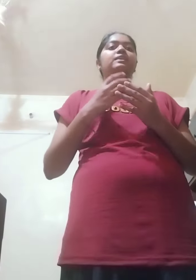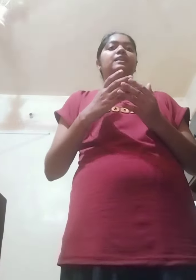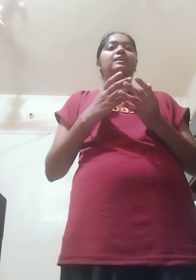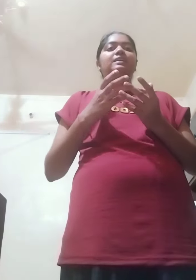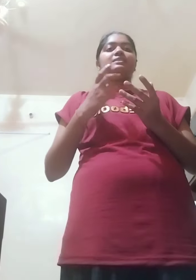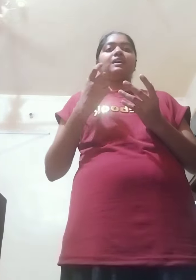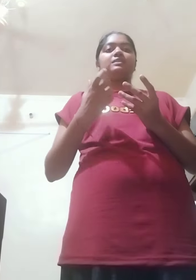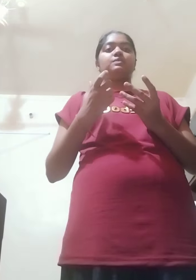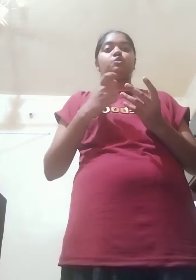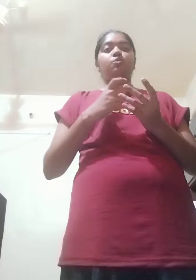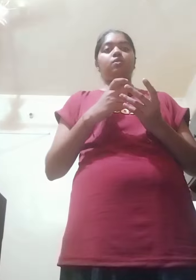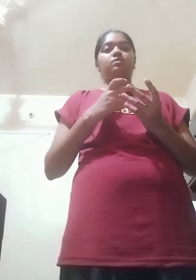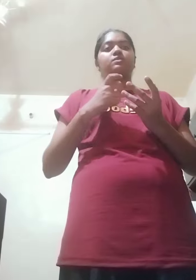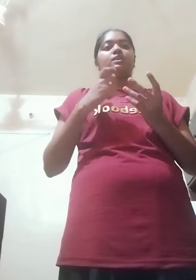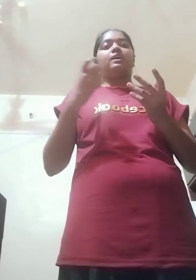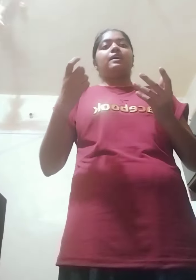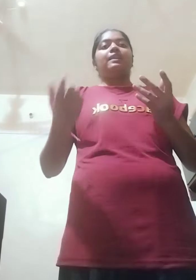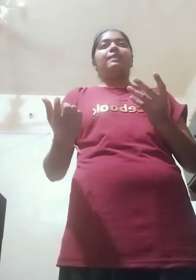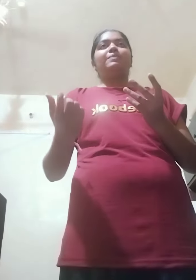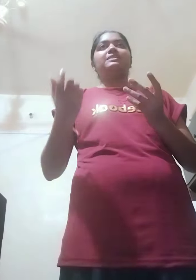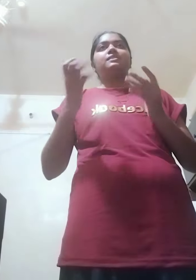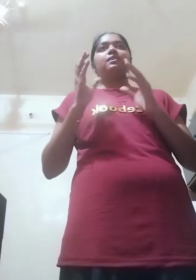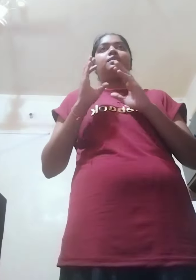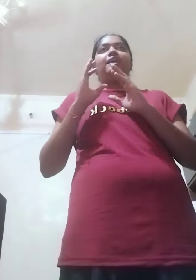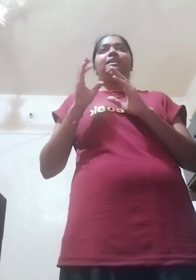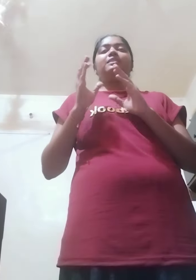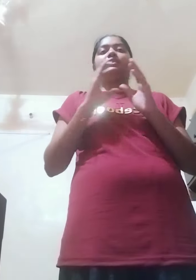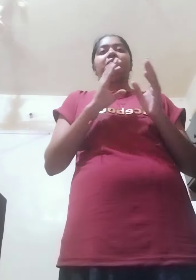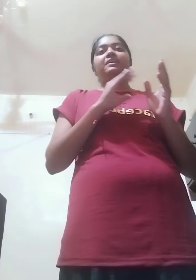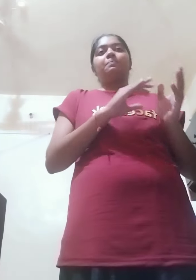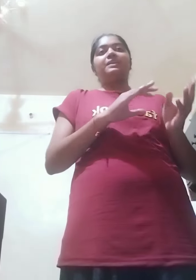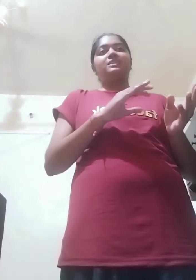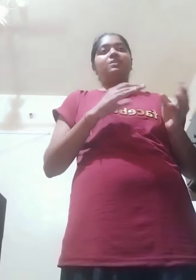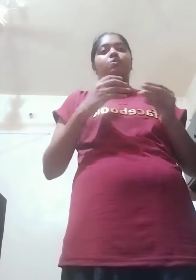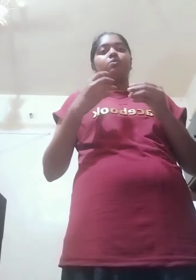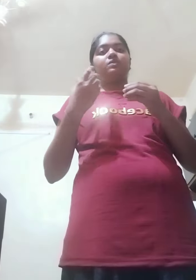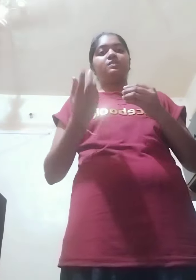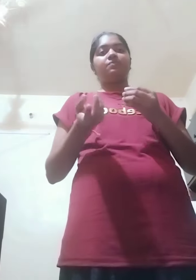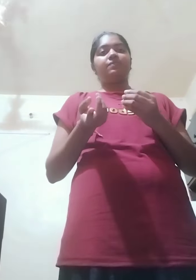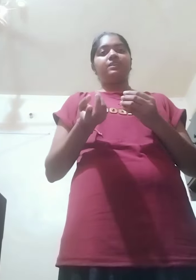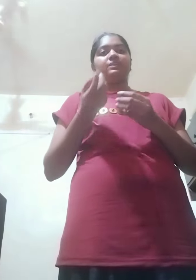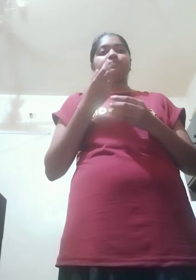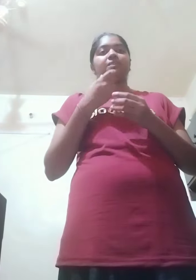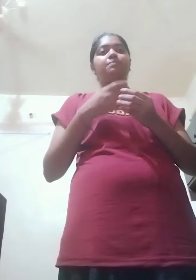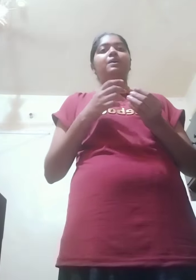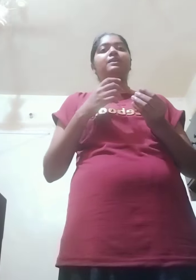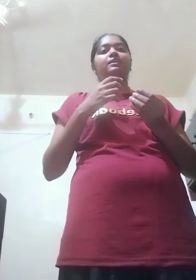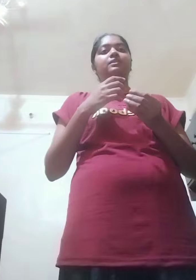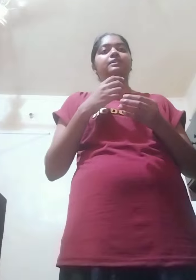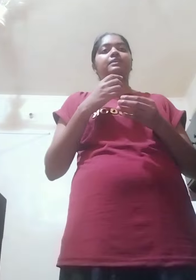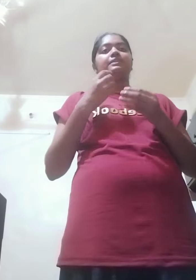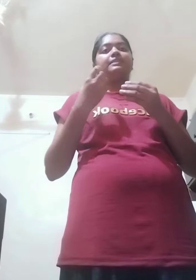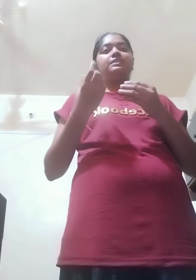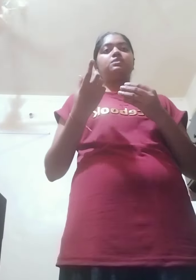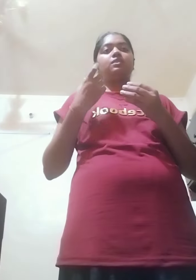that case the exception occurs. Means anything divided by 0 is infinity. But this